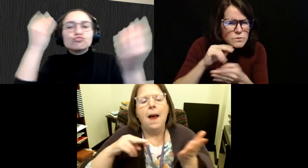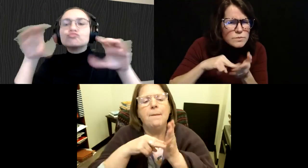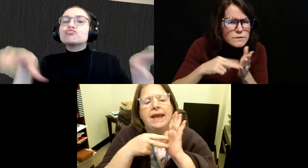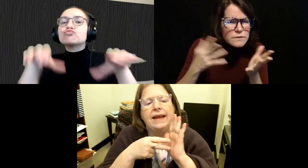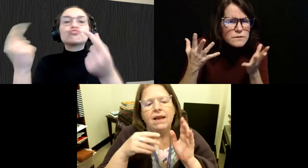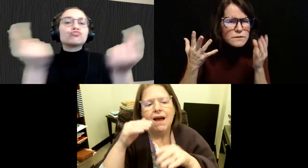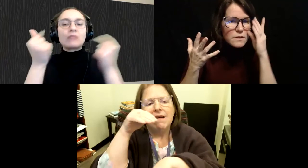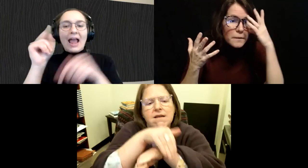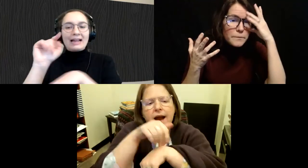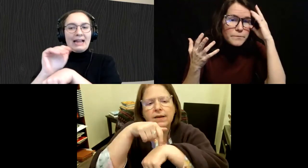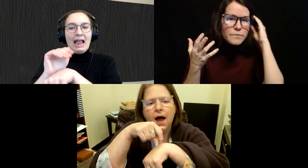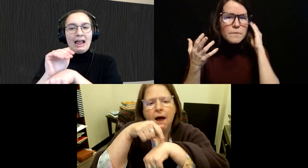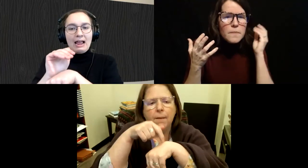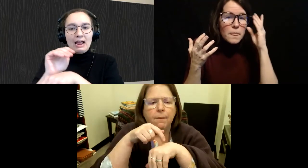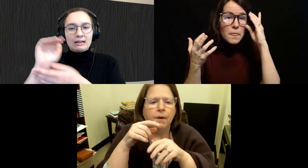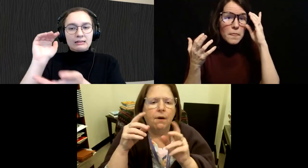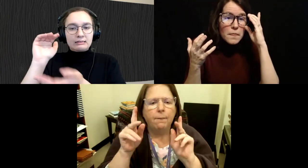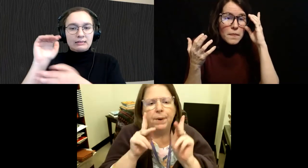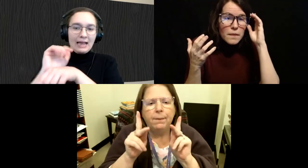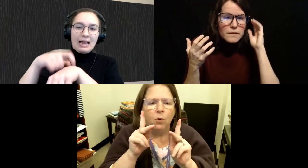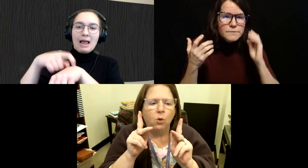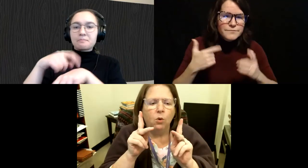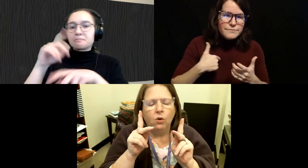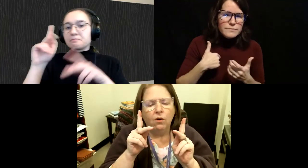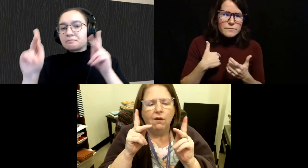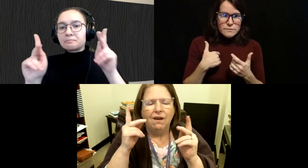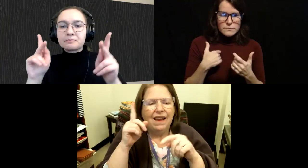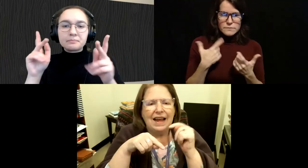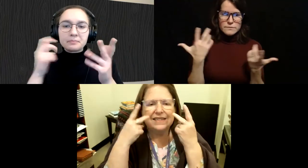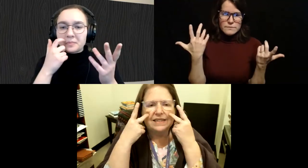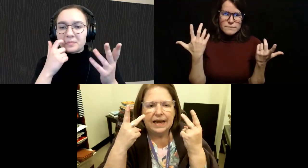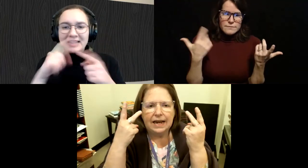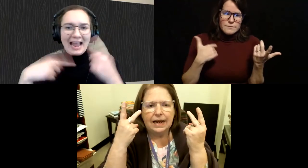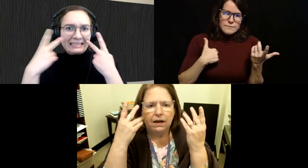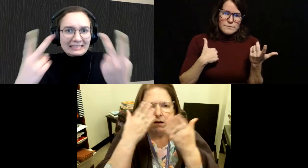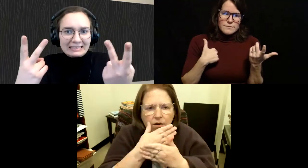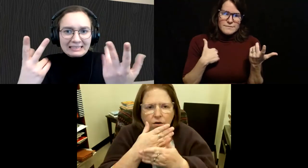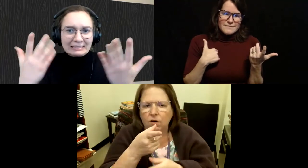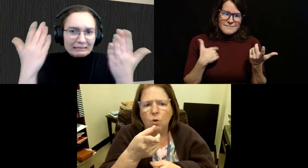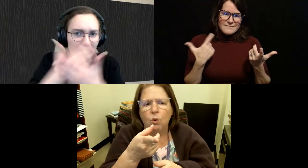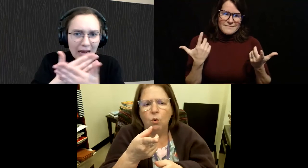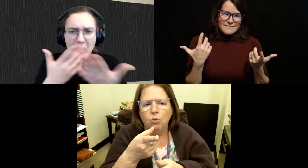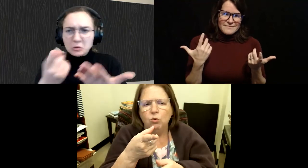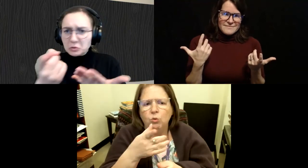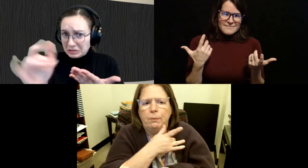What does that mean, less at night? I'm not sure what you're at saying. At nighttime, you know, people who can't see, who it's